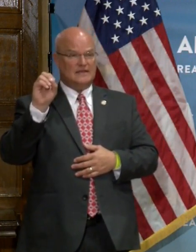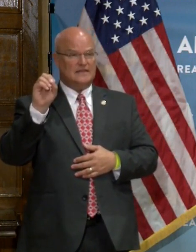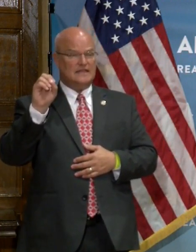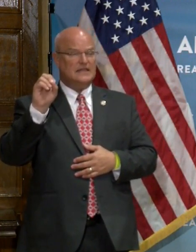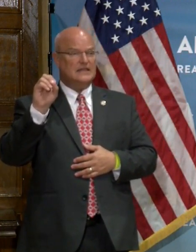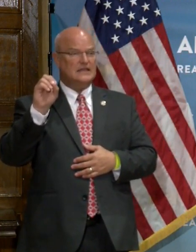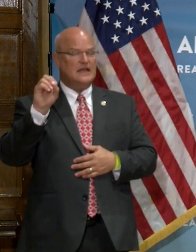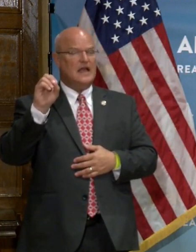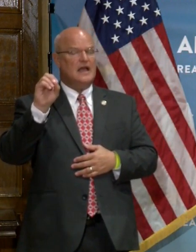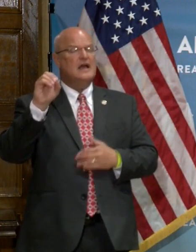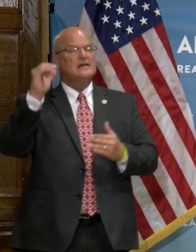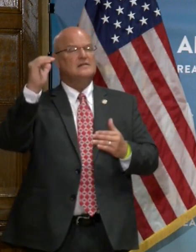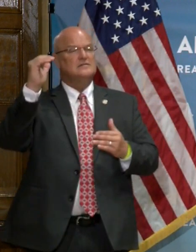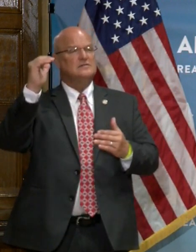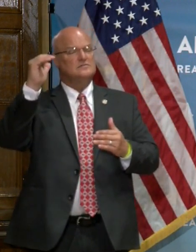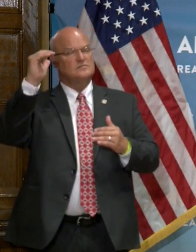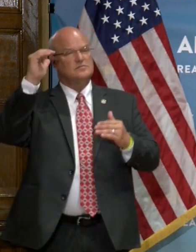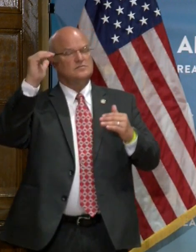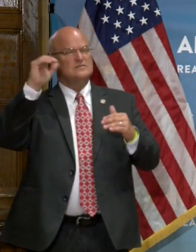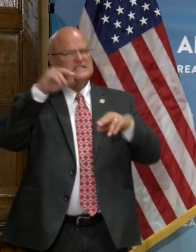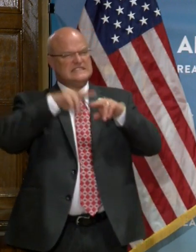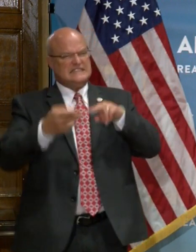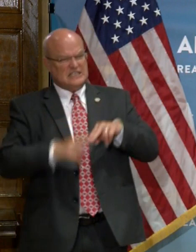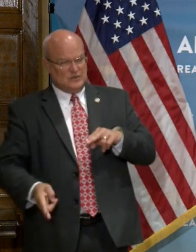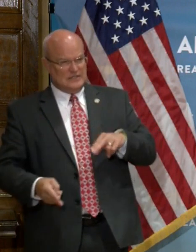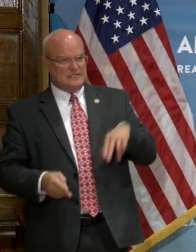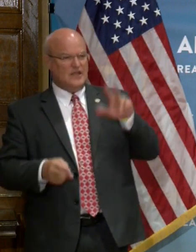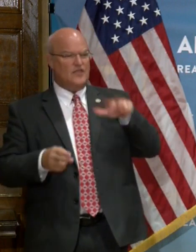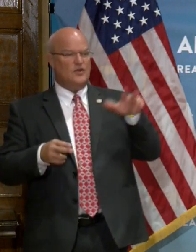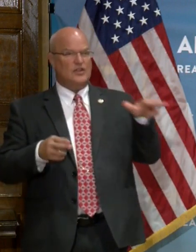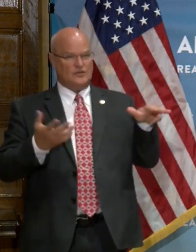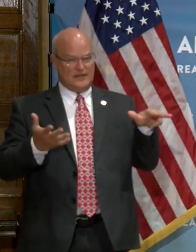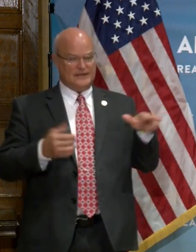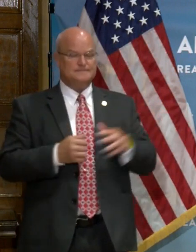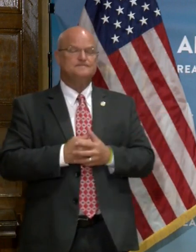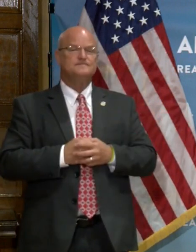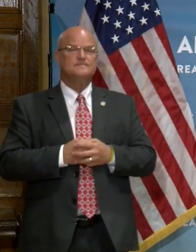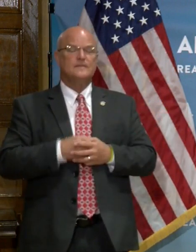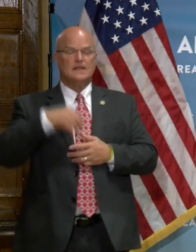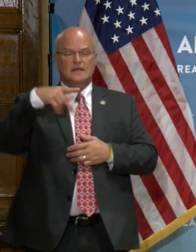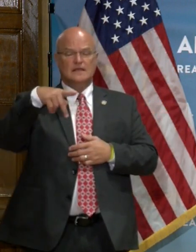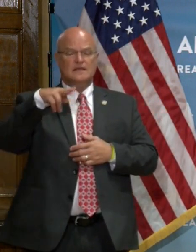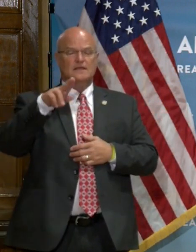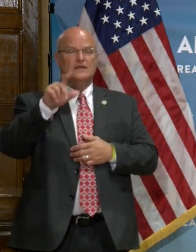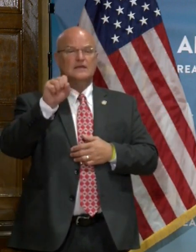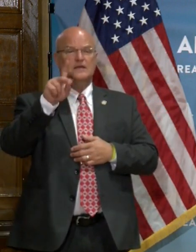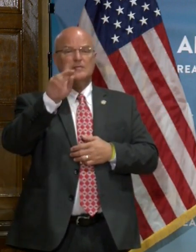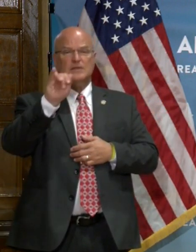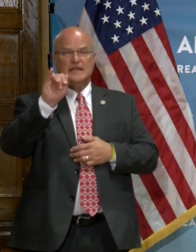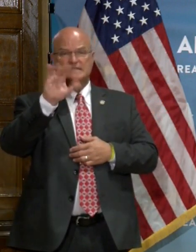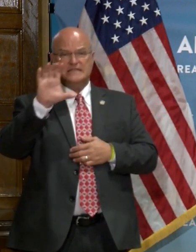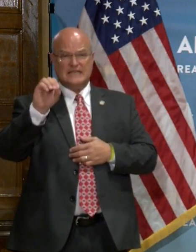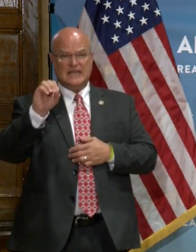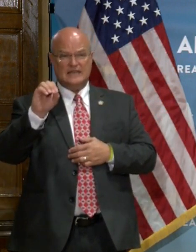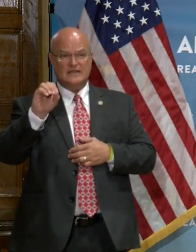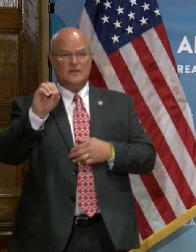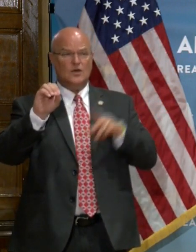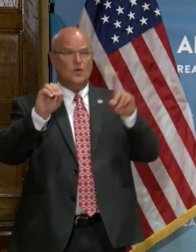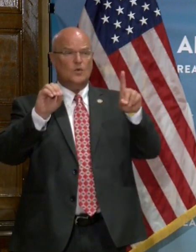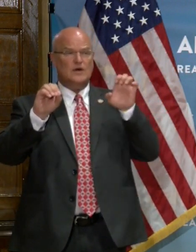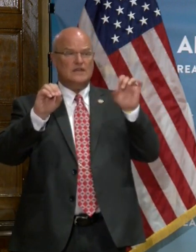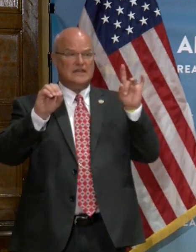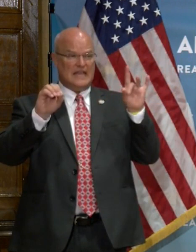seen a decrease in cases there. We're down to 33 there. In Pulaski County, of the 118